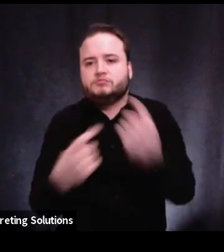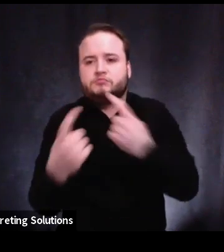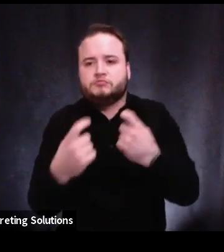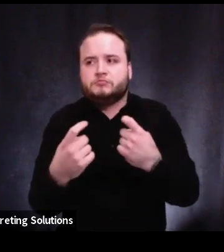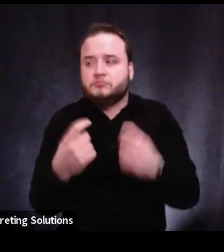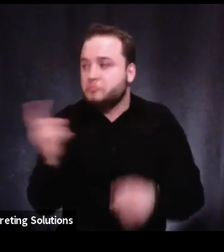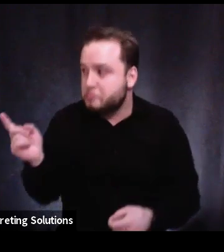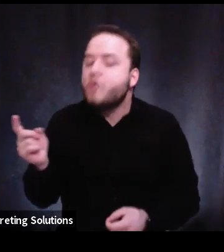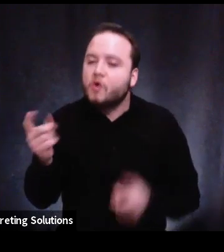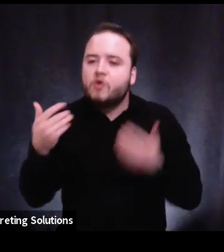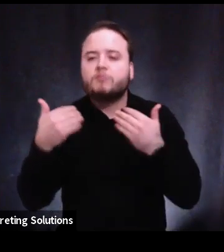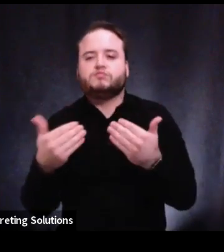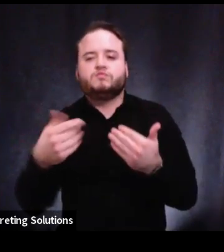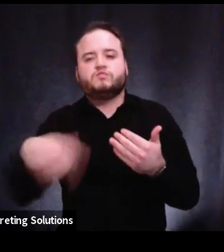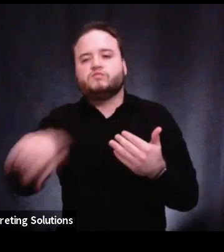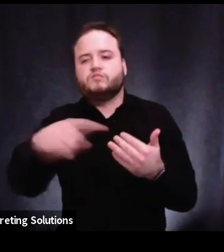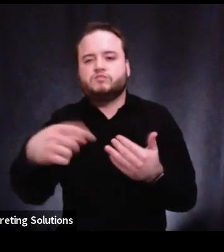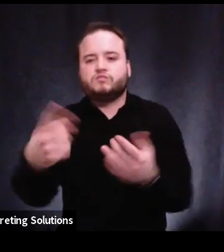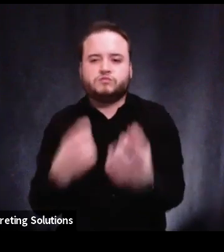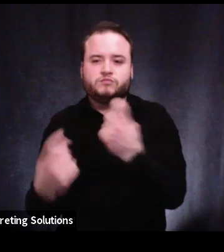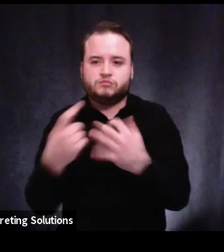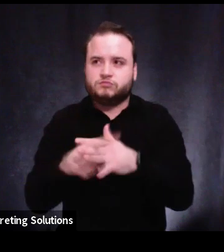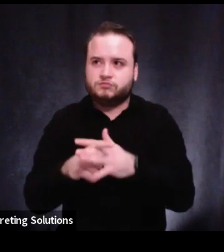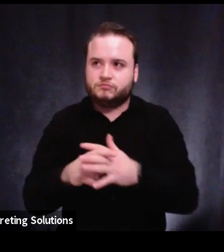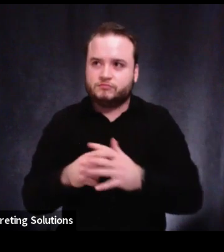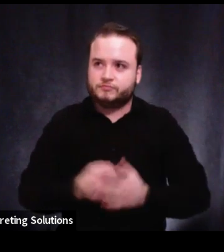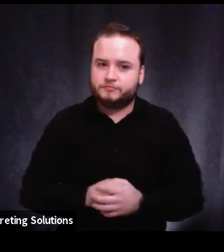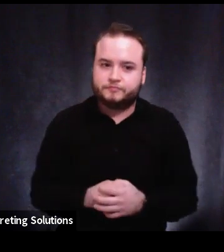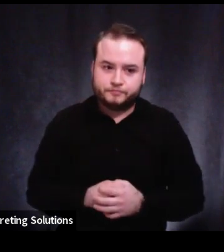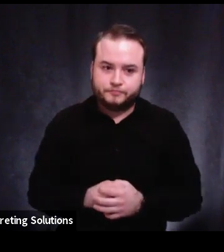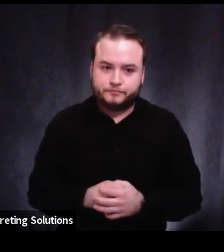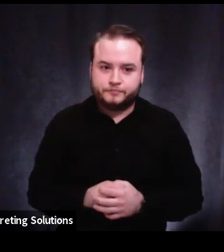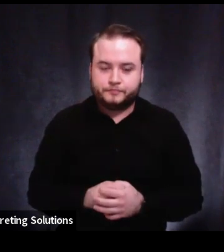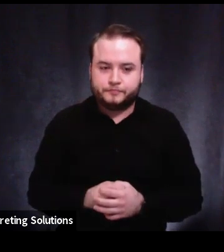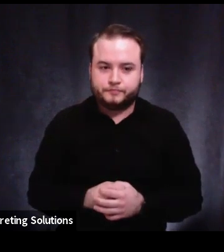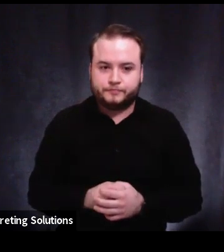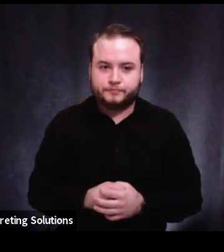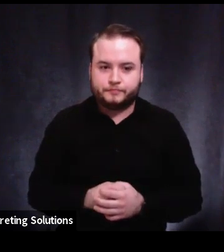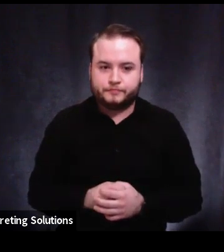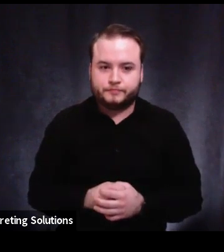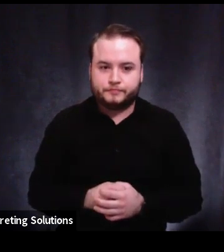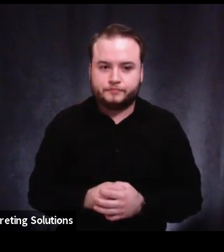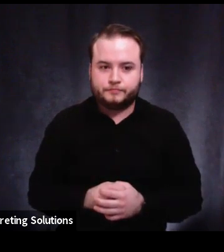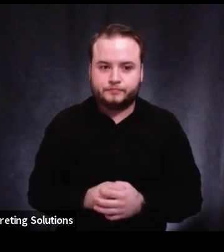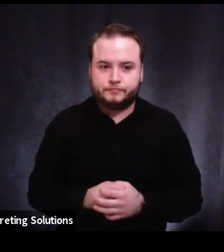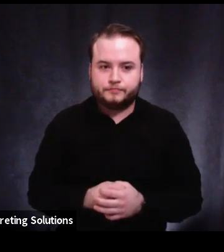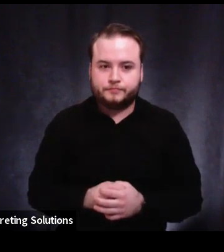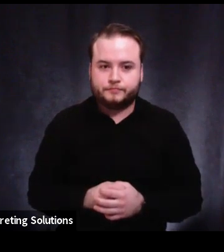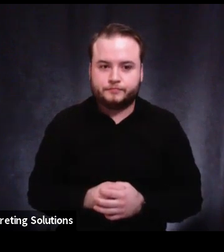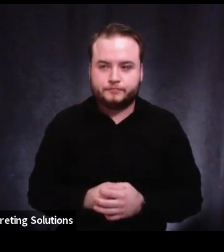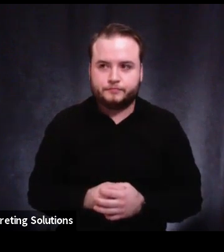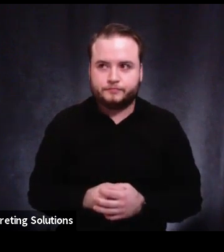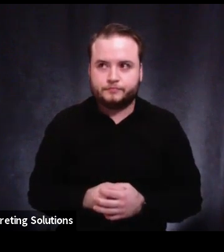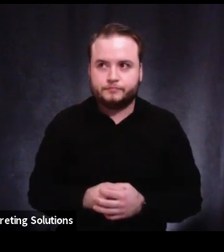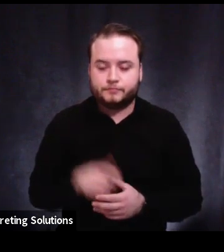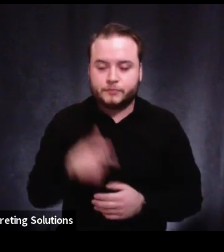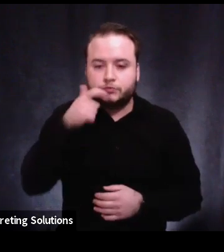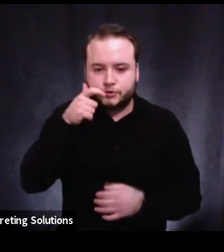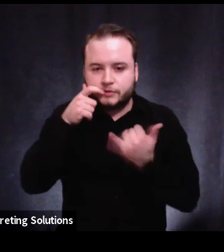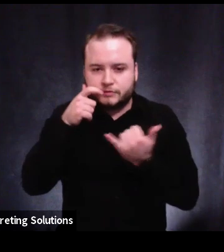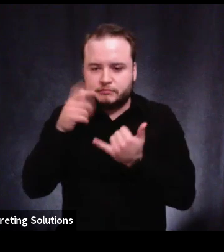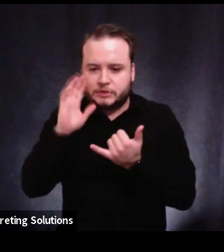All right, operators, we're ready to take questions. Thank you, presenters. And at this time, you will need to press *1 on your telephone keypad if you would like to